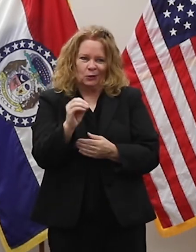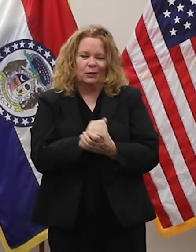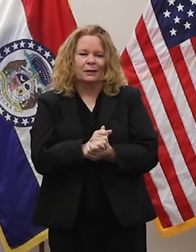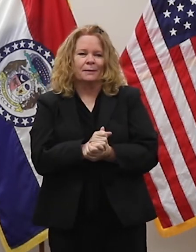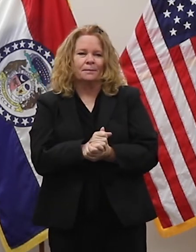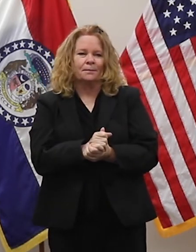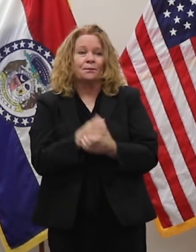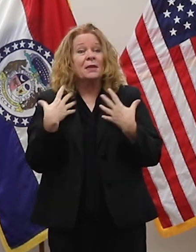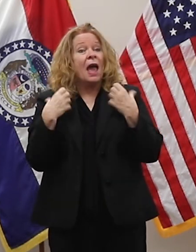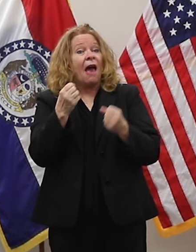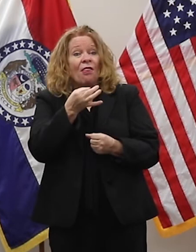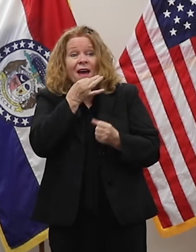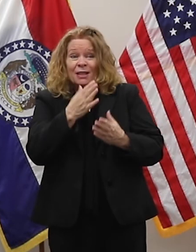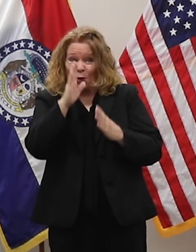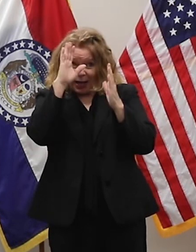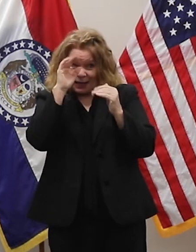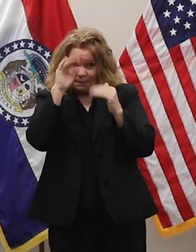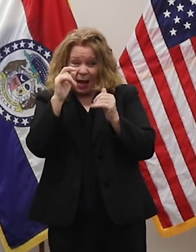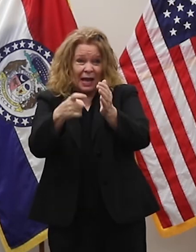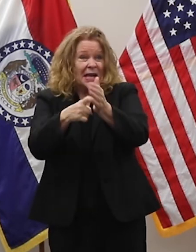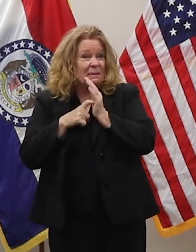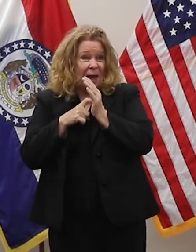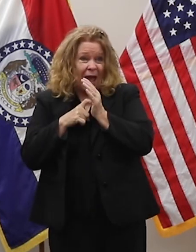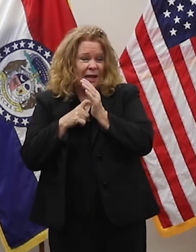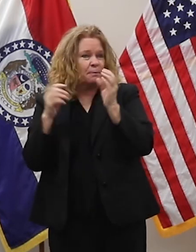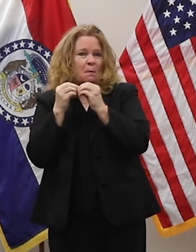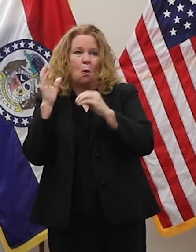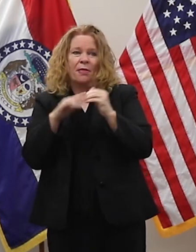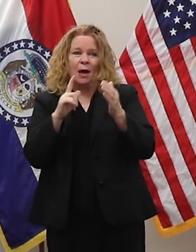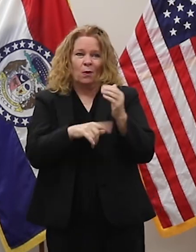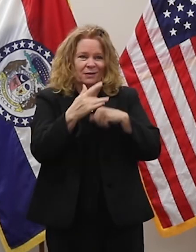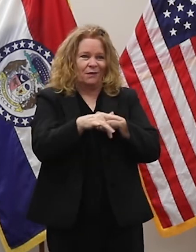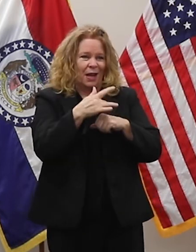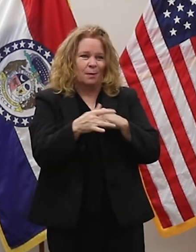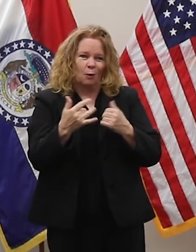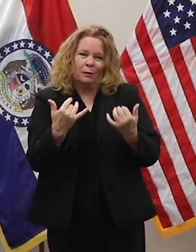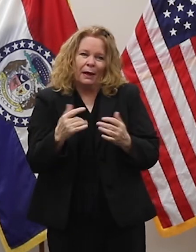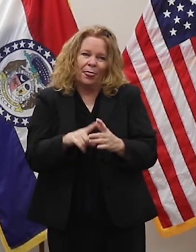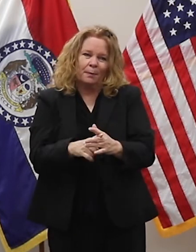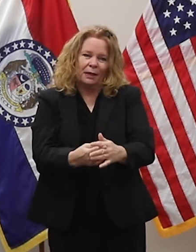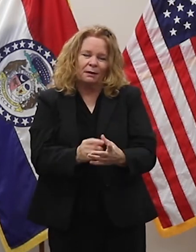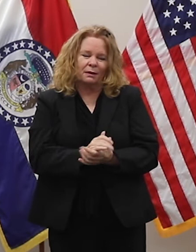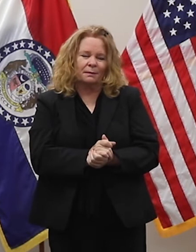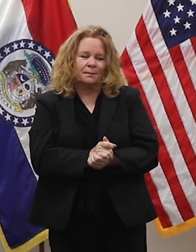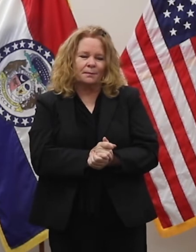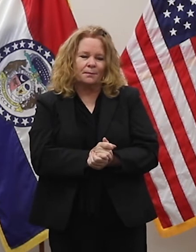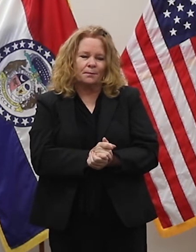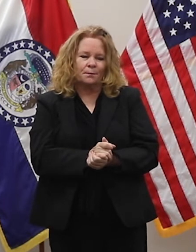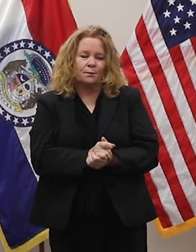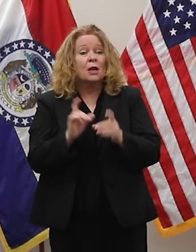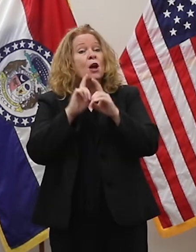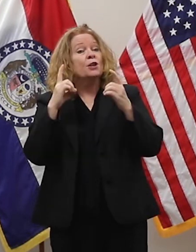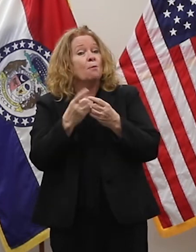experts expect the demand to outweigh the supply, at least initially. The Department of Public Health has